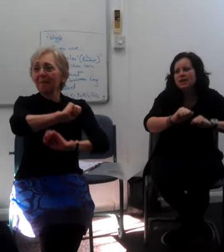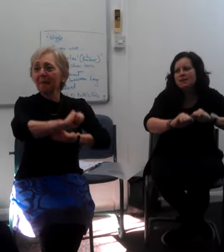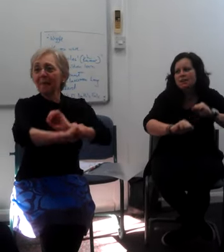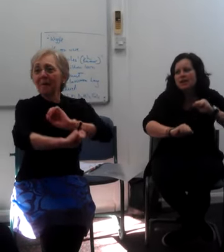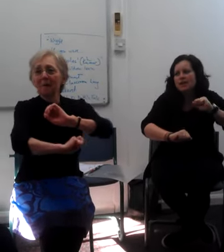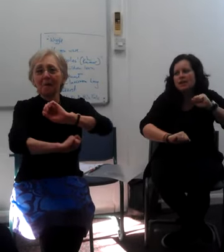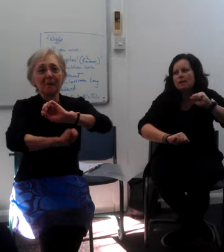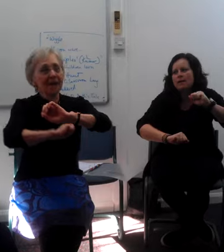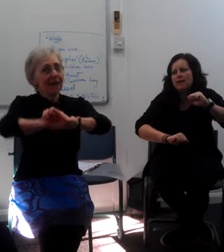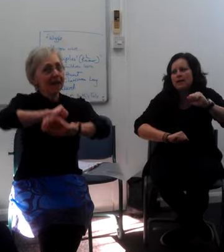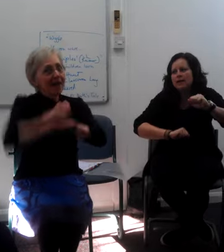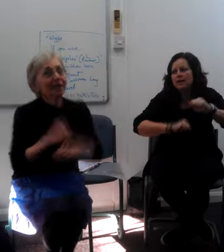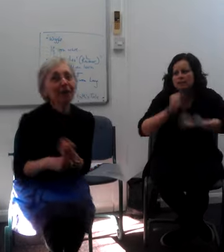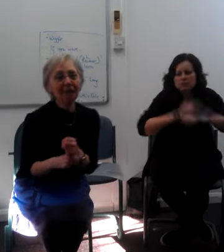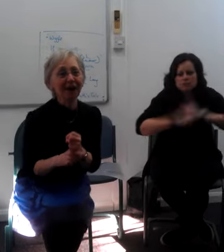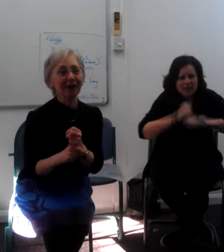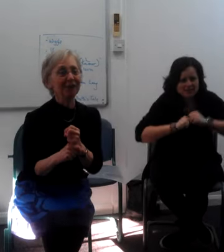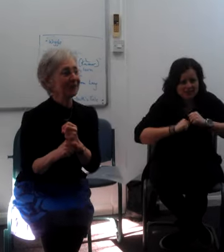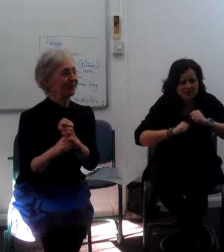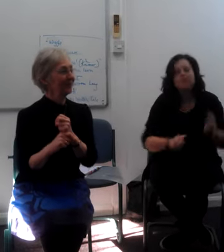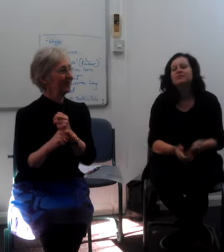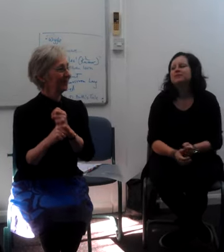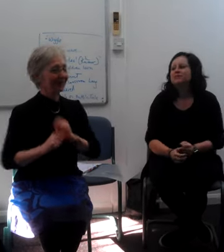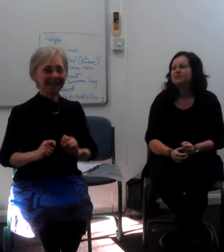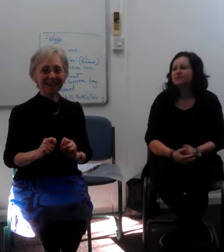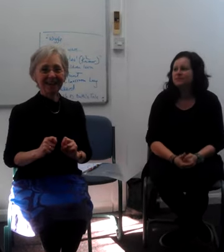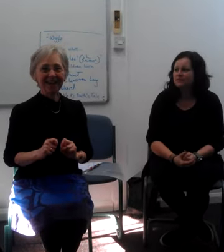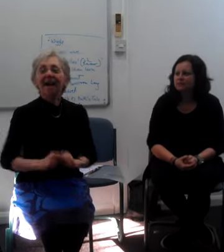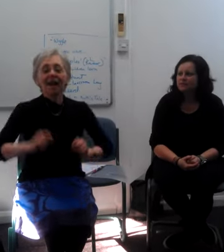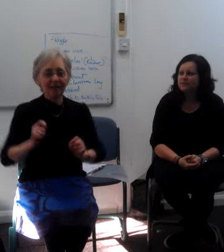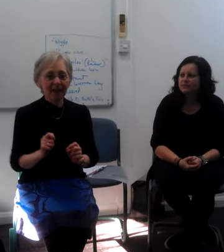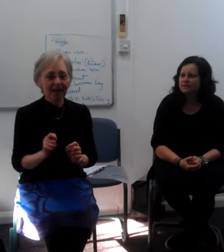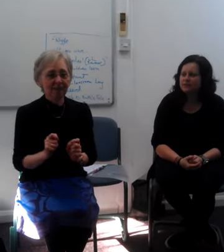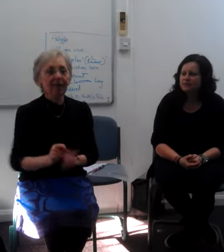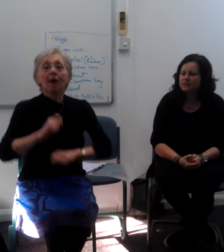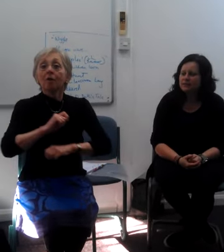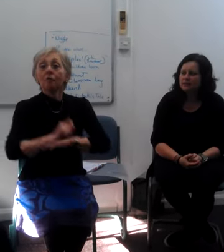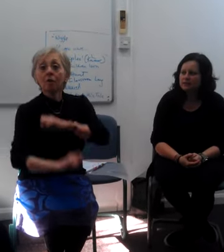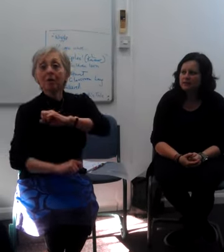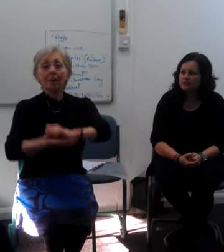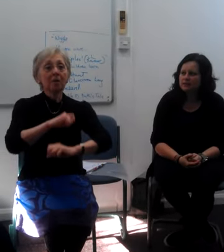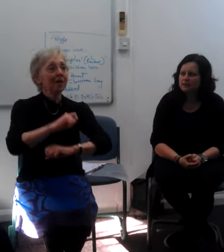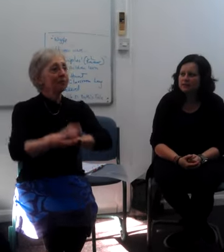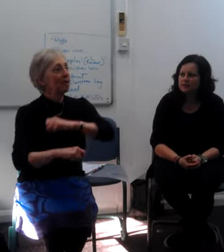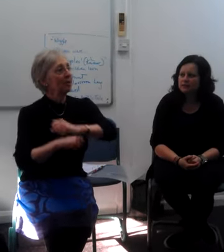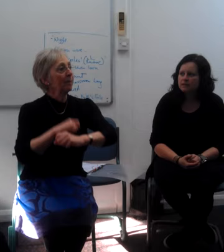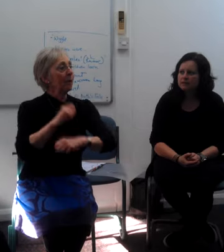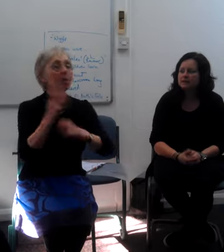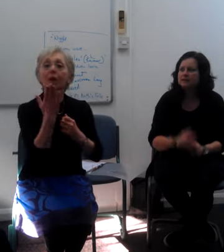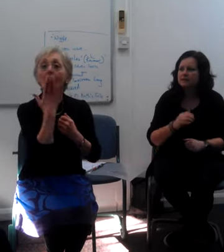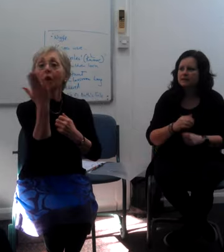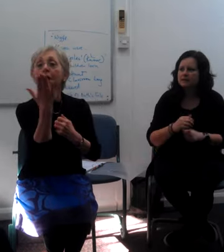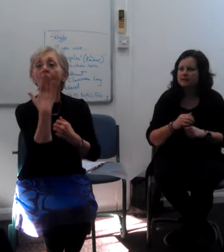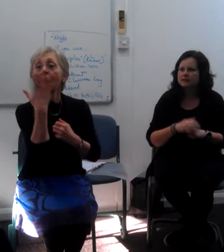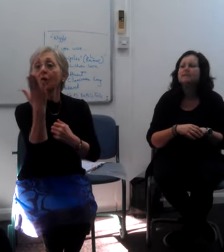-poly. Ever so fast! And then, roly-poly. Roly-poly. Hot, hot,